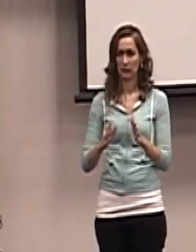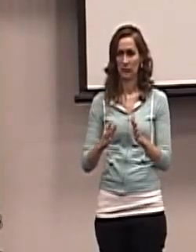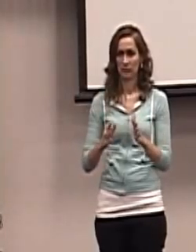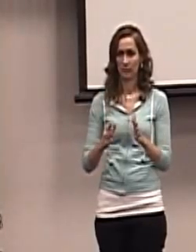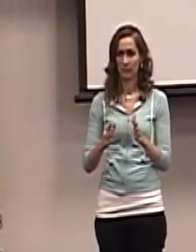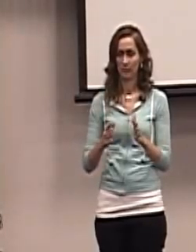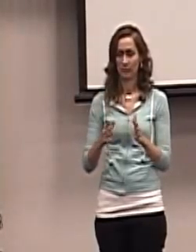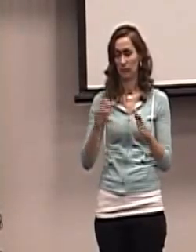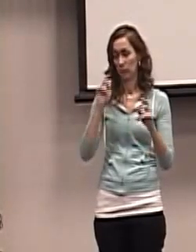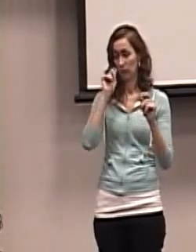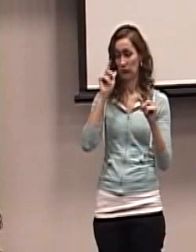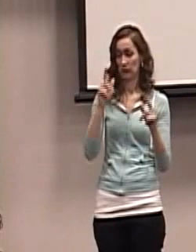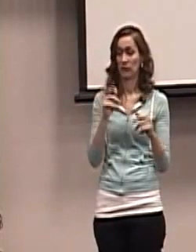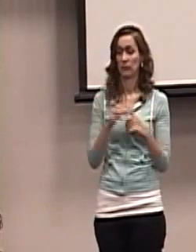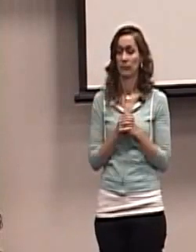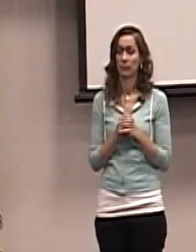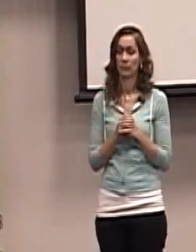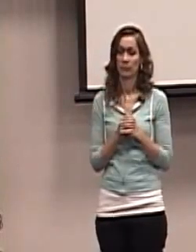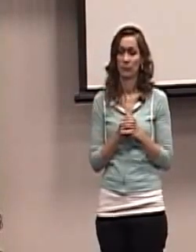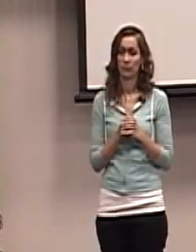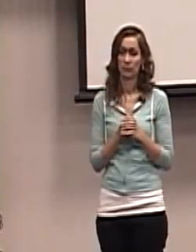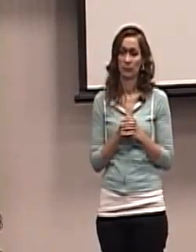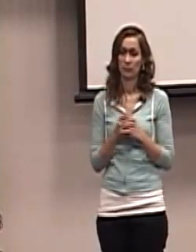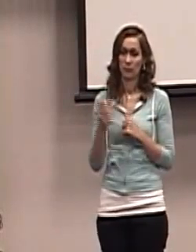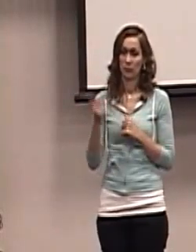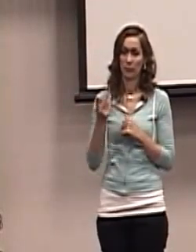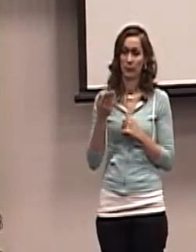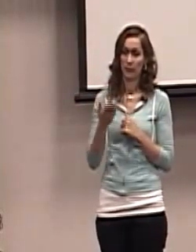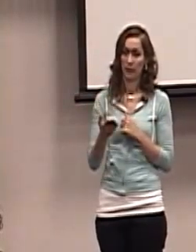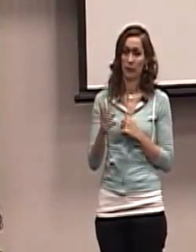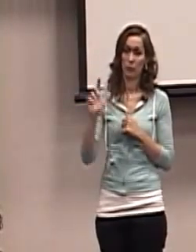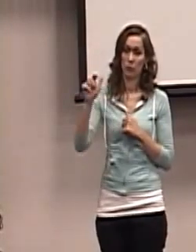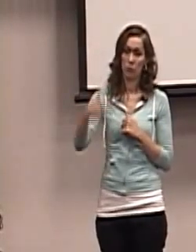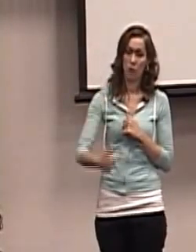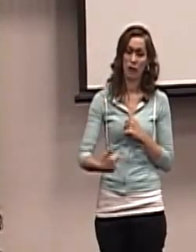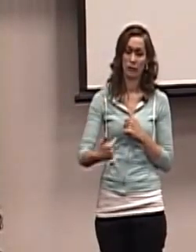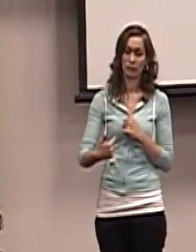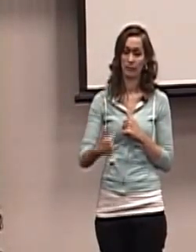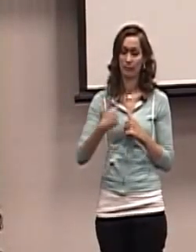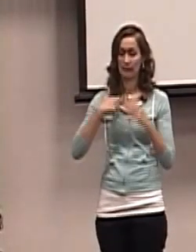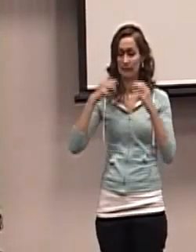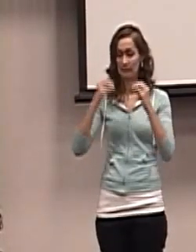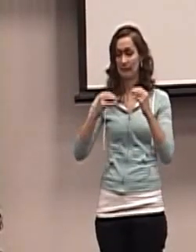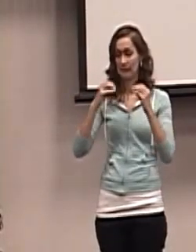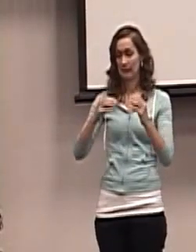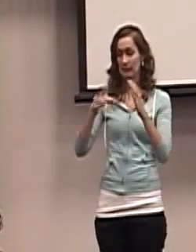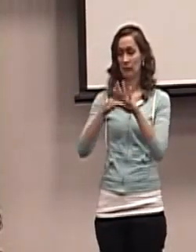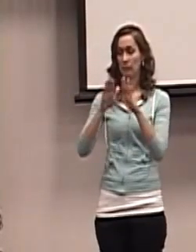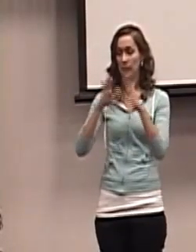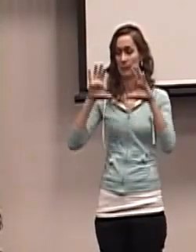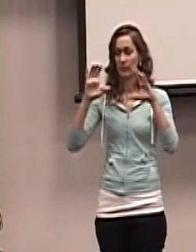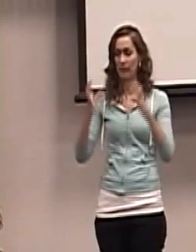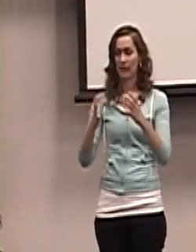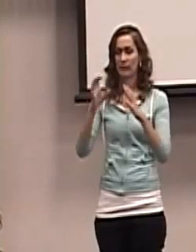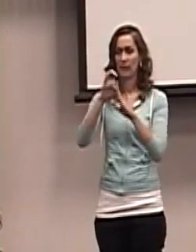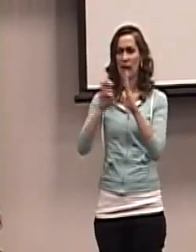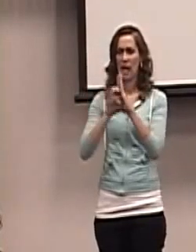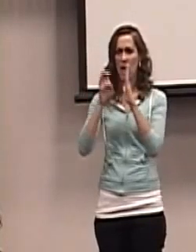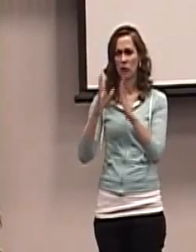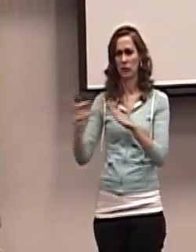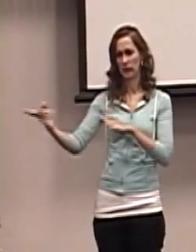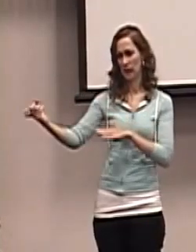amazing. And we had been there for a while. I was teaching Bible classes. The elders asked me one